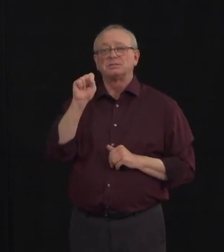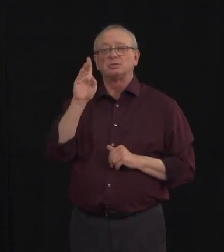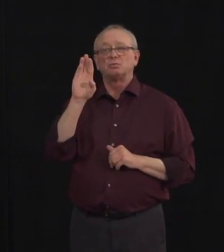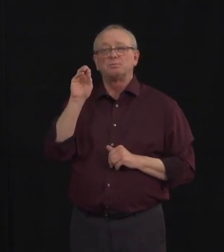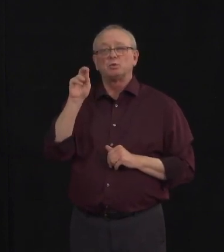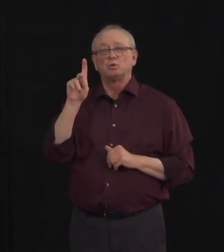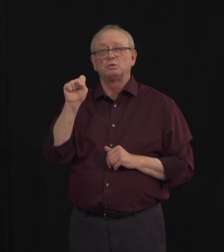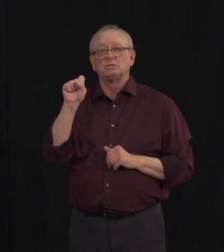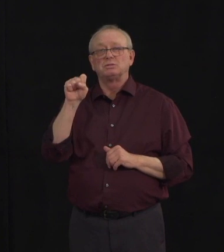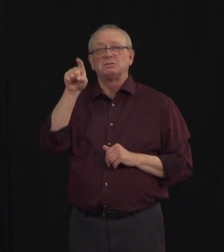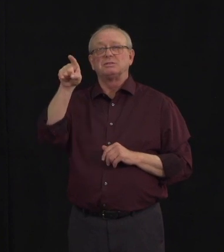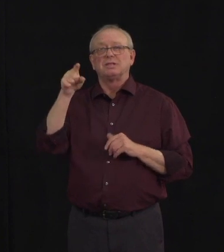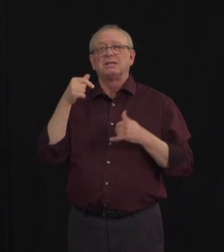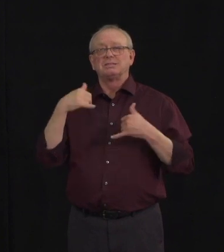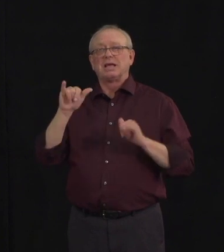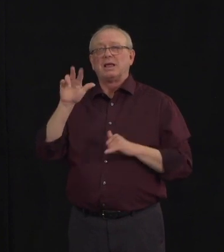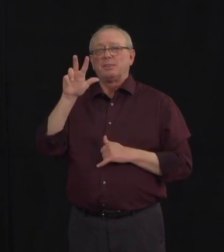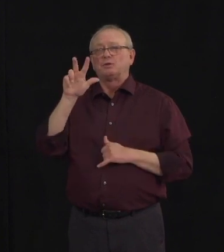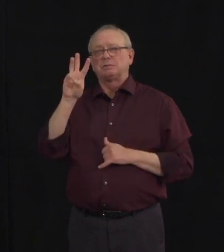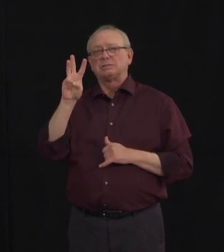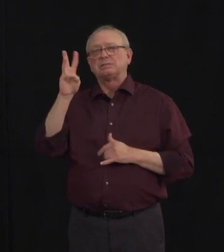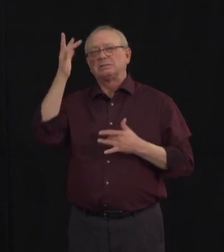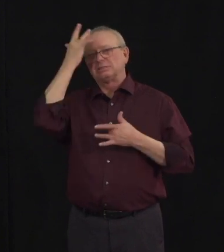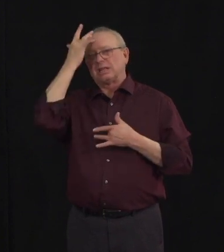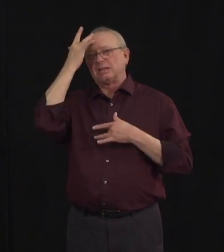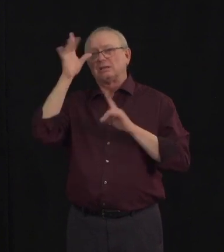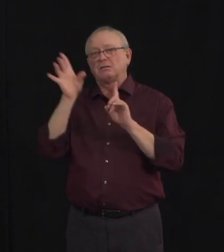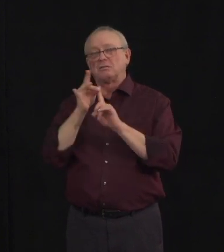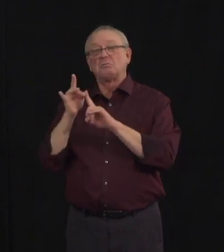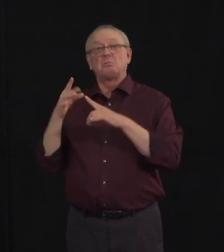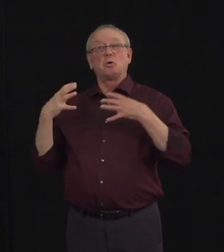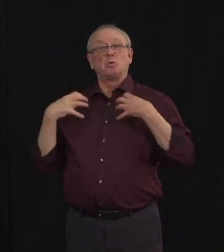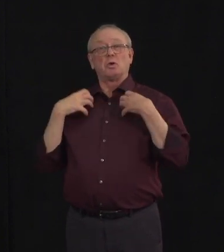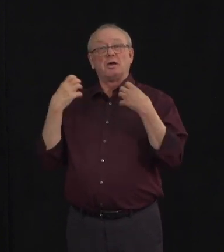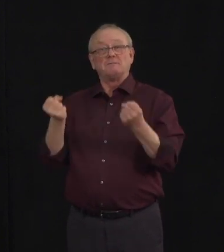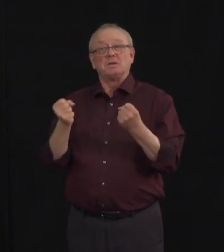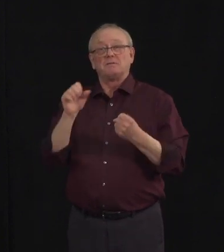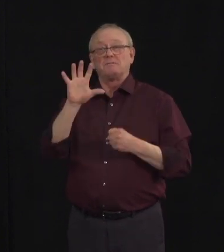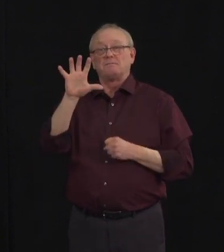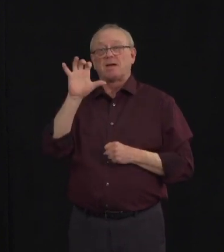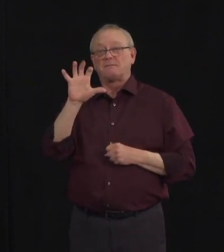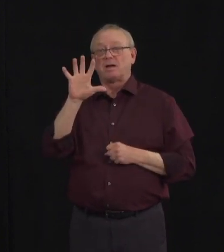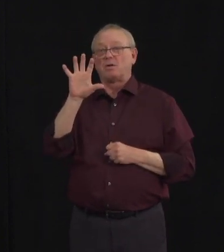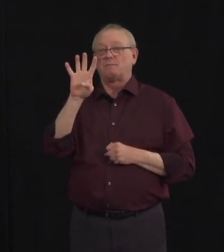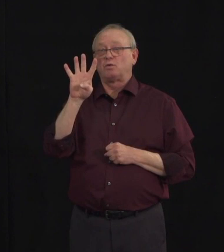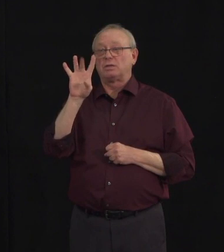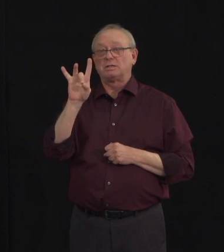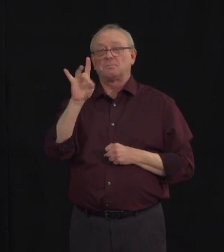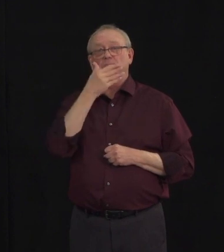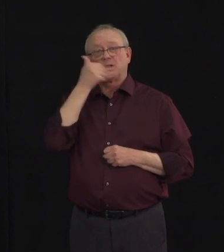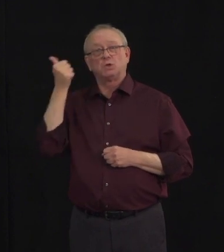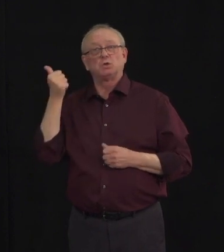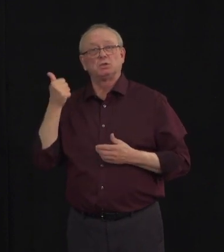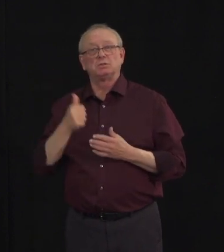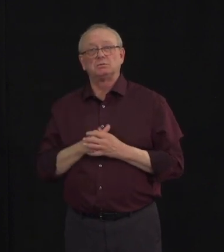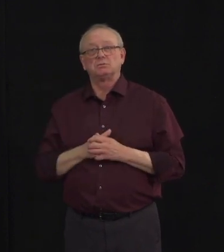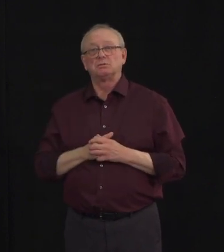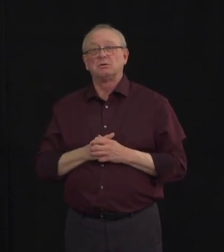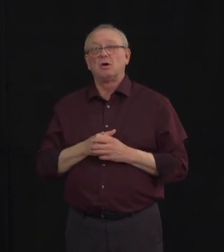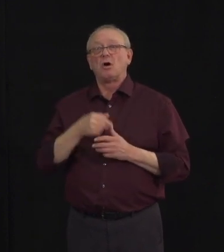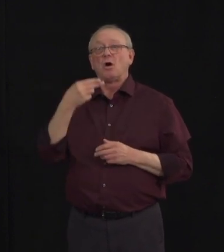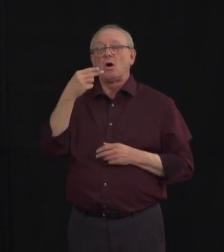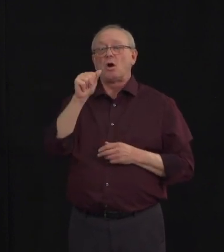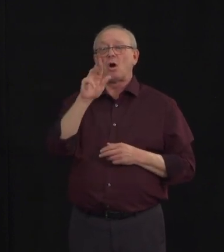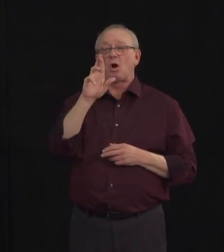facility, 548 have now recovered. And at Harmony Beef, there are 16 active cases in workers and